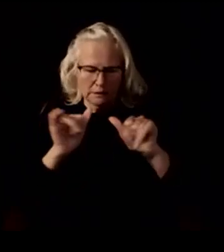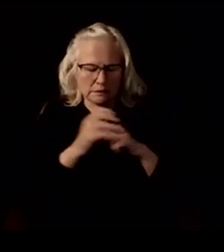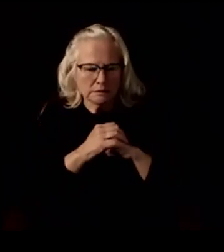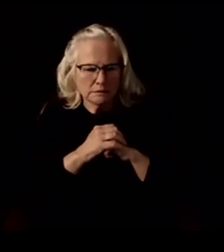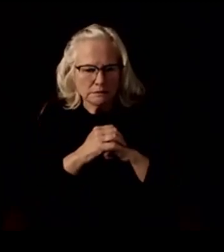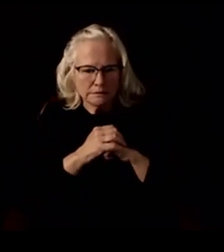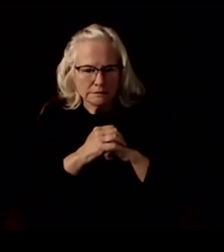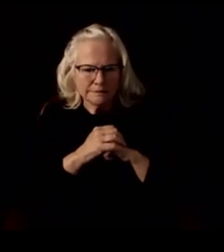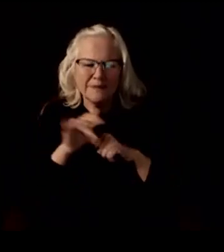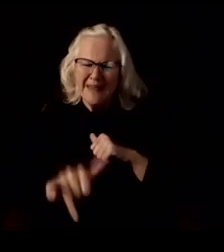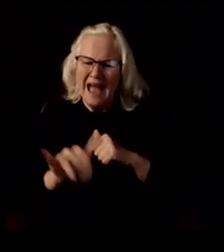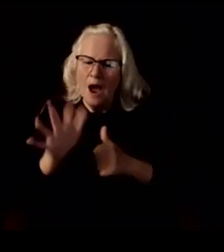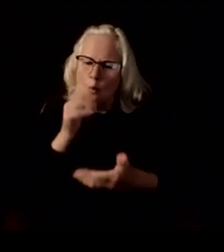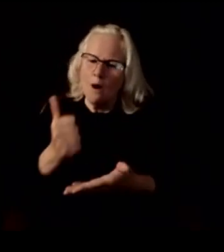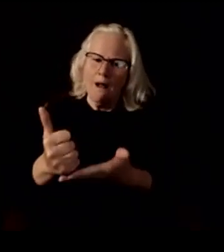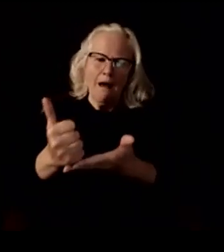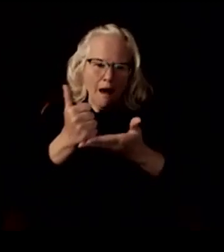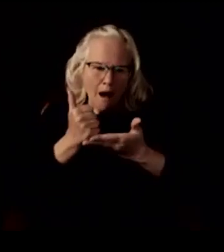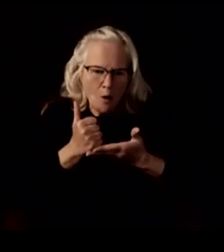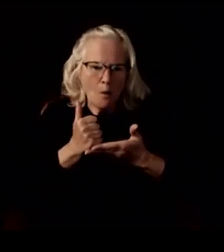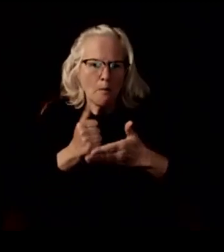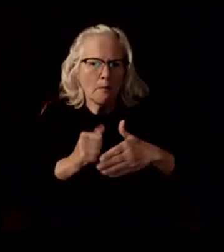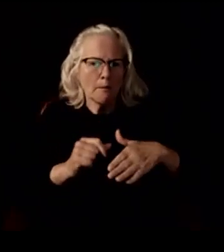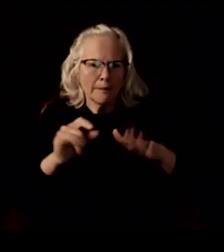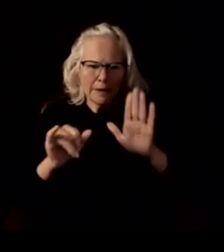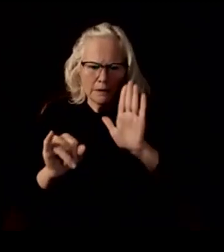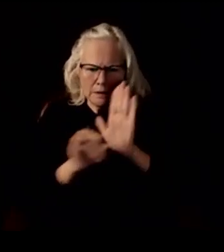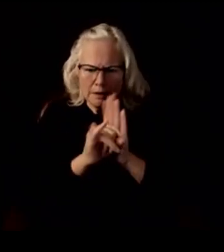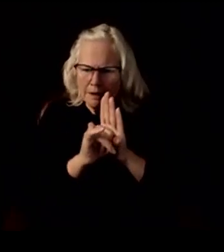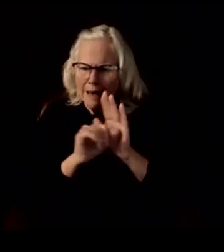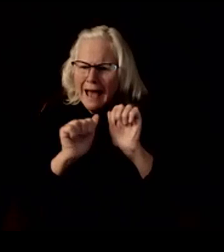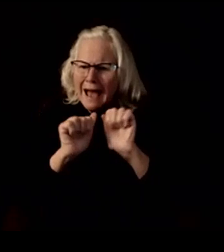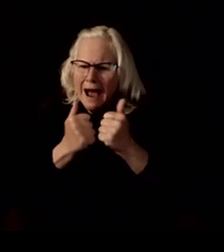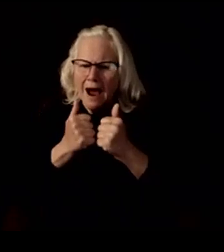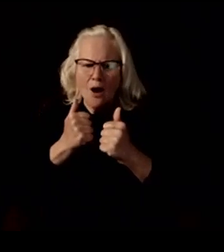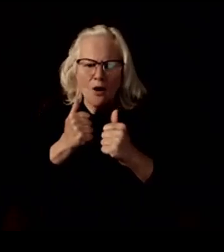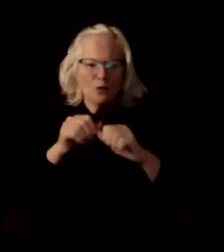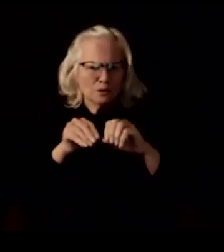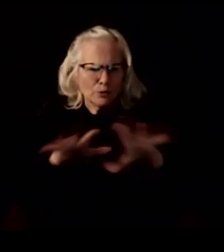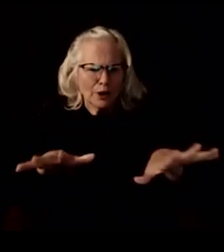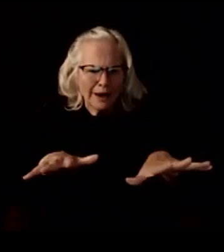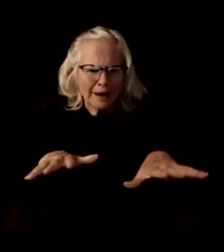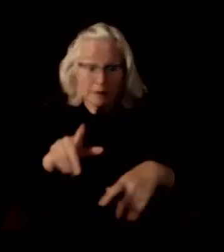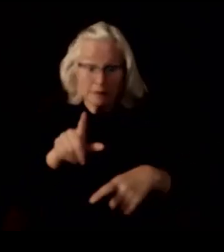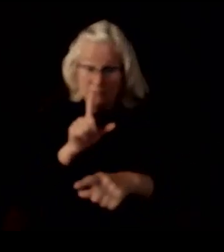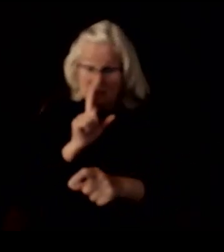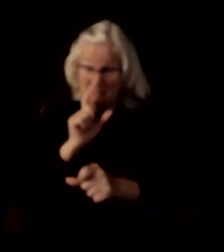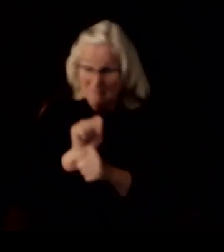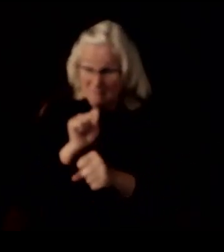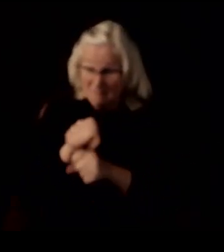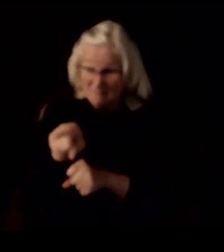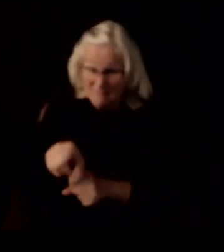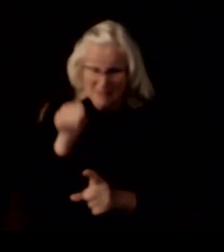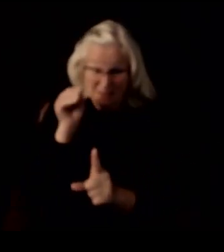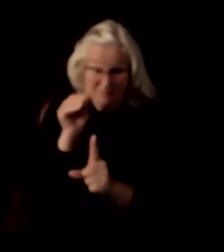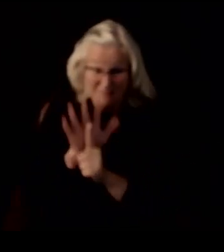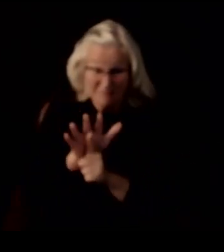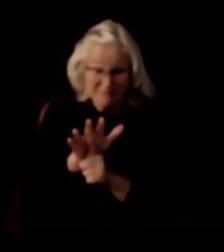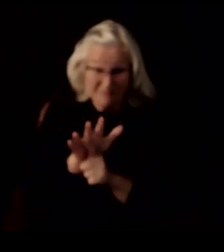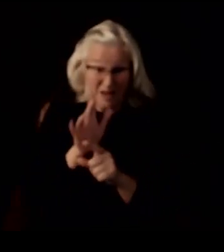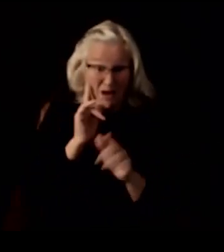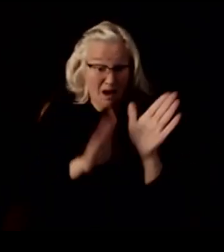contact. We know these individuals have had a confirmed exposure. Many will develop illness, and a certain portion of these will not have